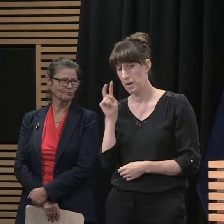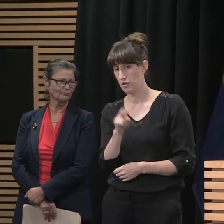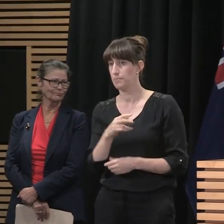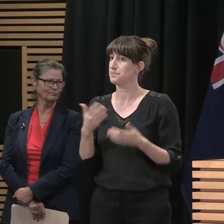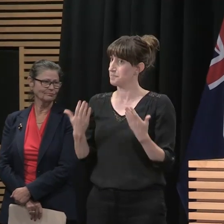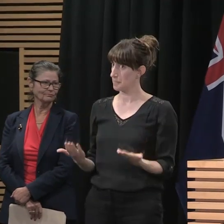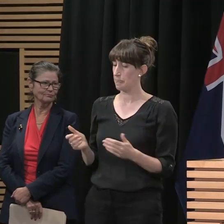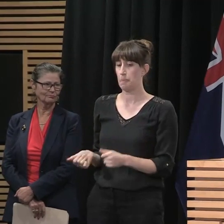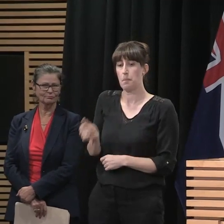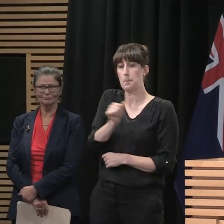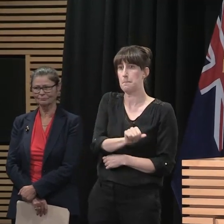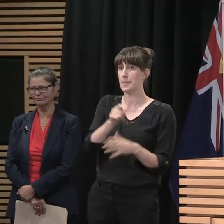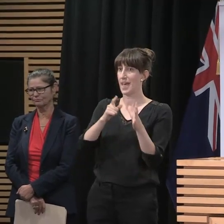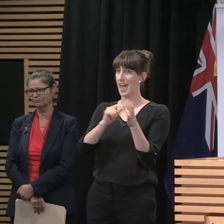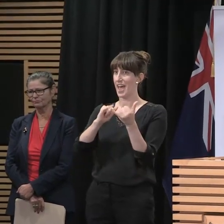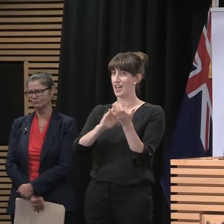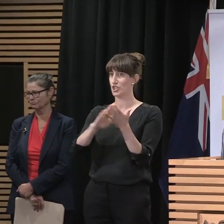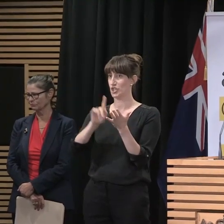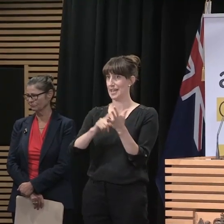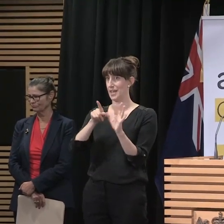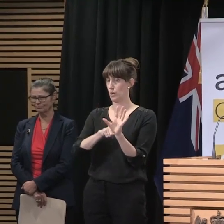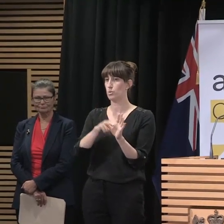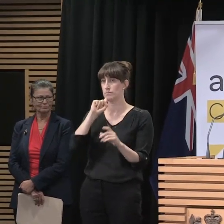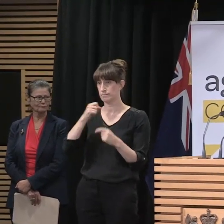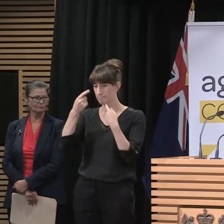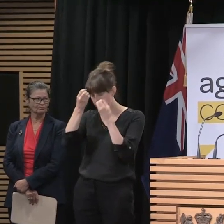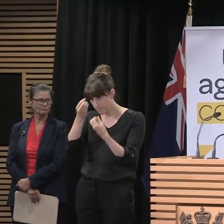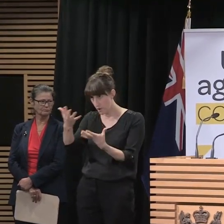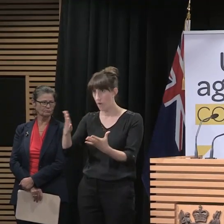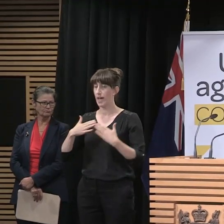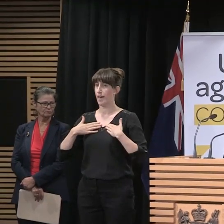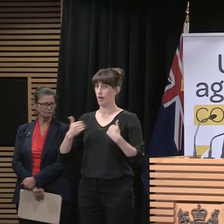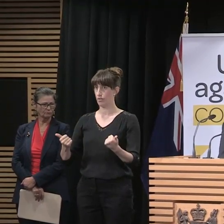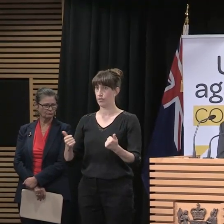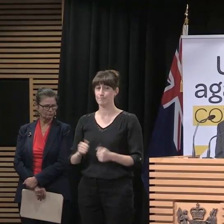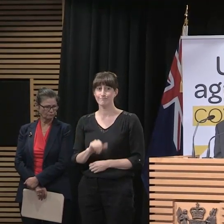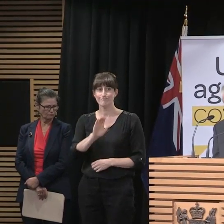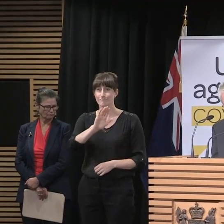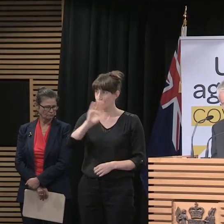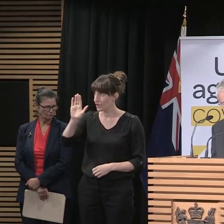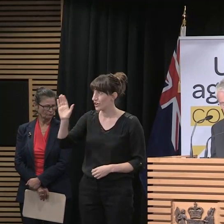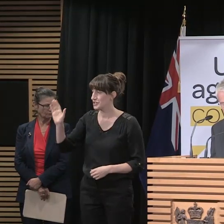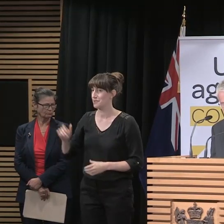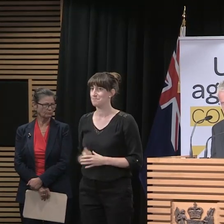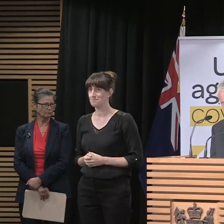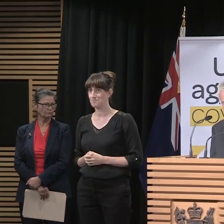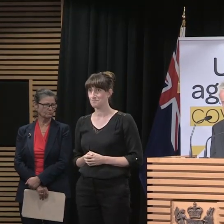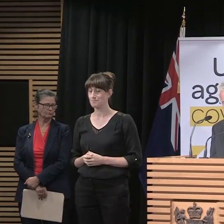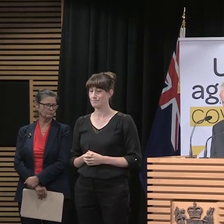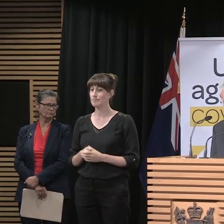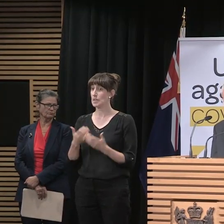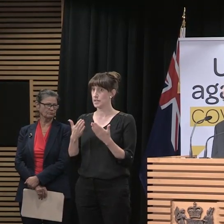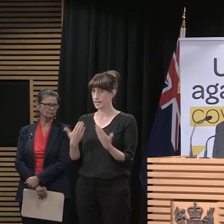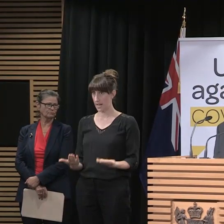update, and then he can answer questions on that. Ashley. Thank you, John. Kia ora koutou katoa. So there are 40 new